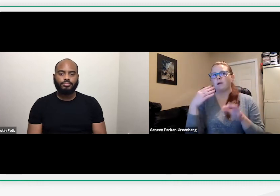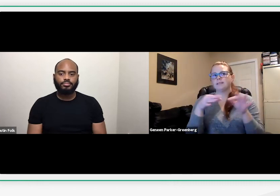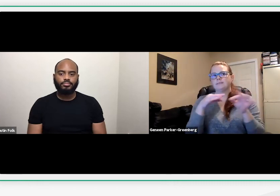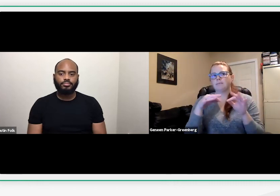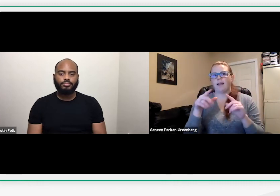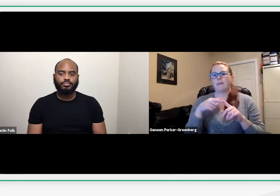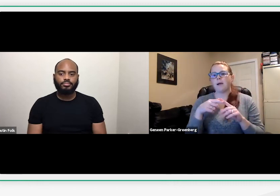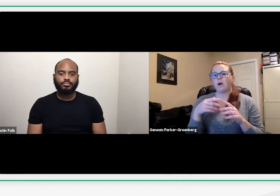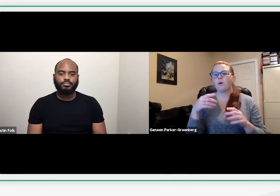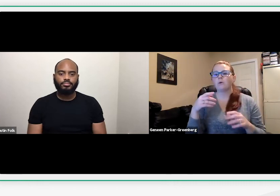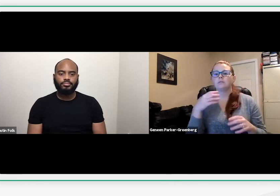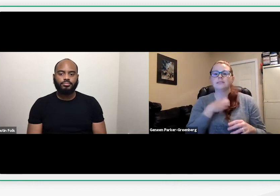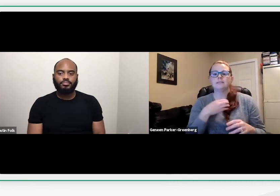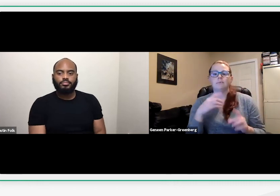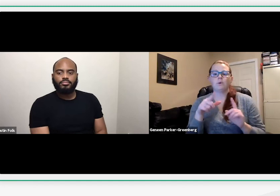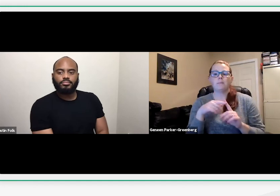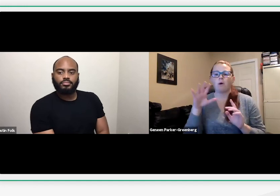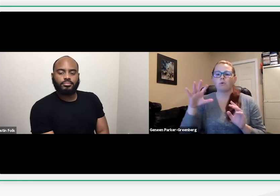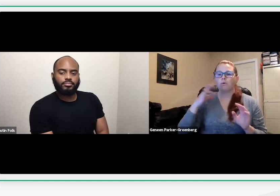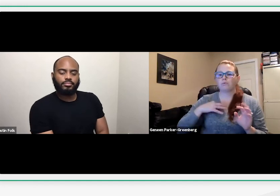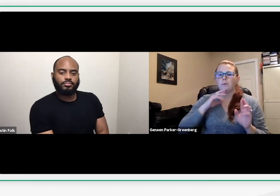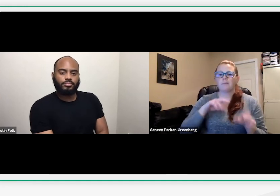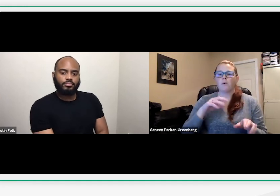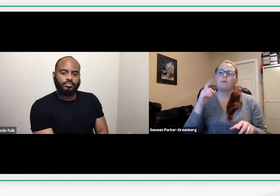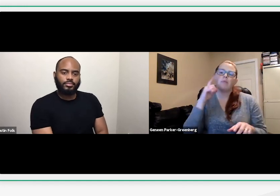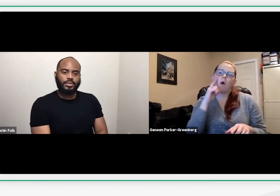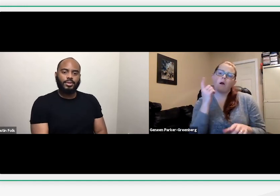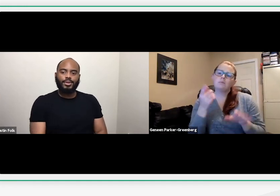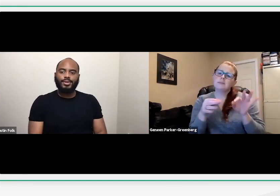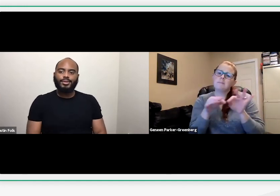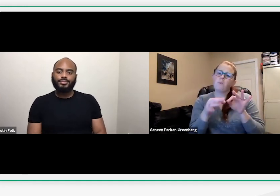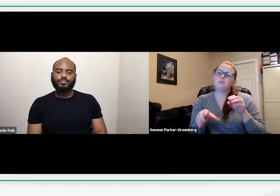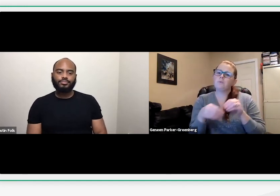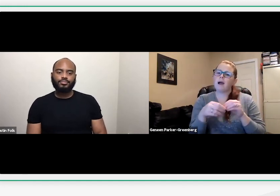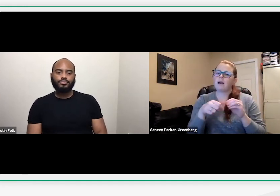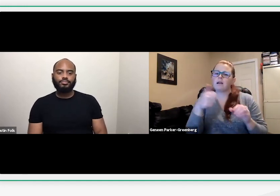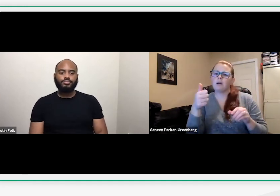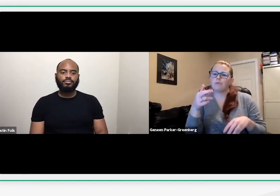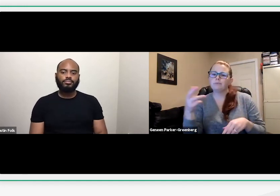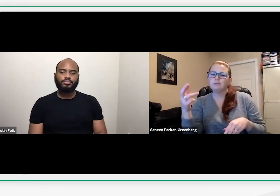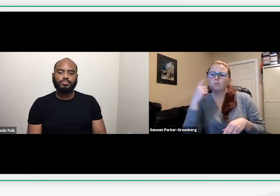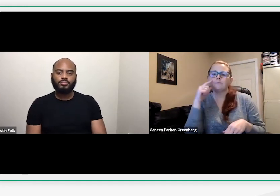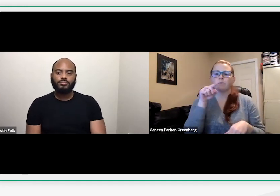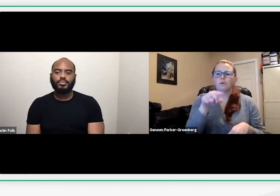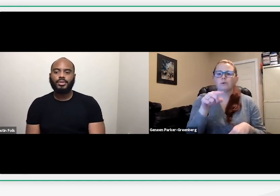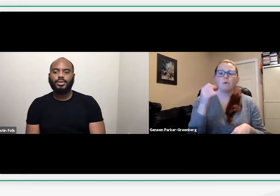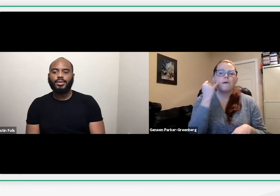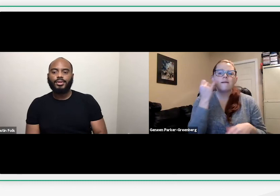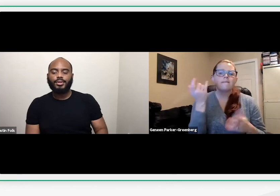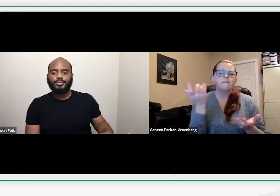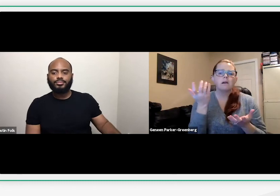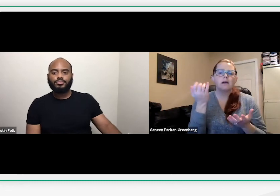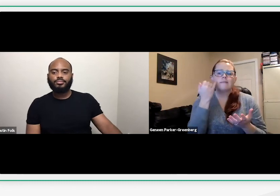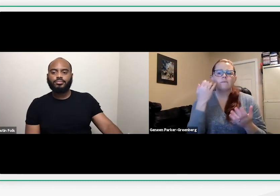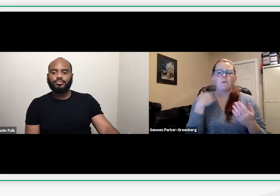So the first resource here, as I explained earlier, if you want to dispute something on your credit card,